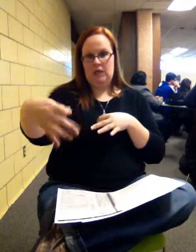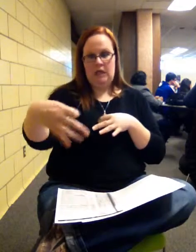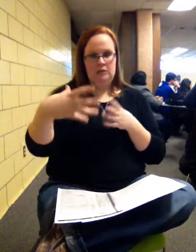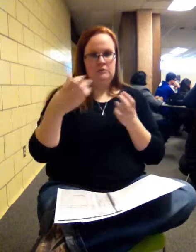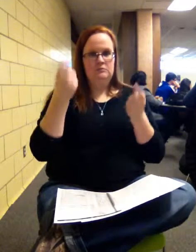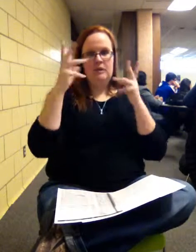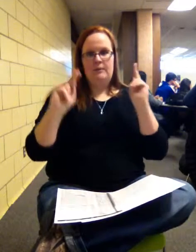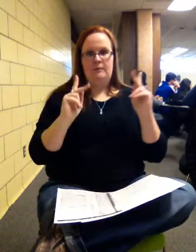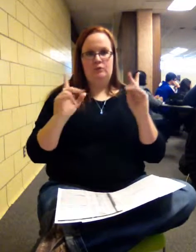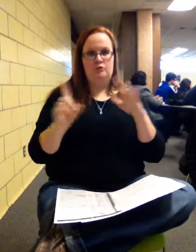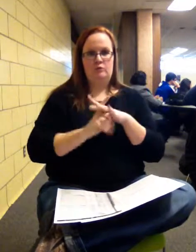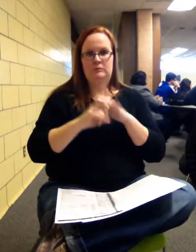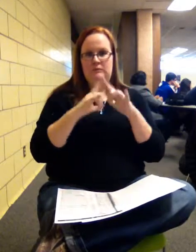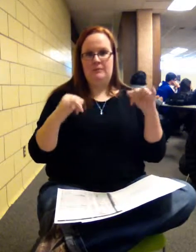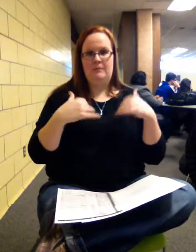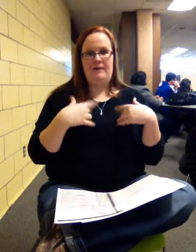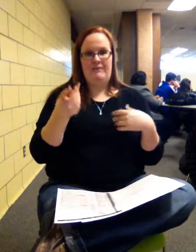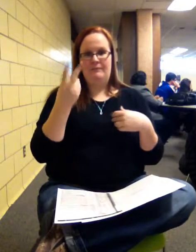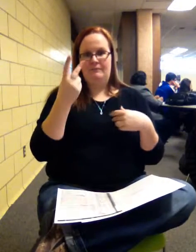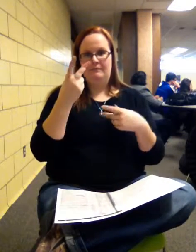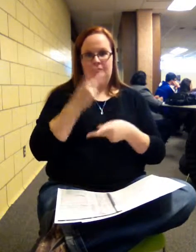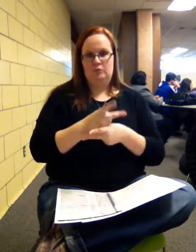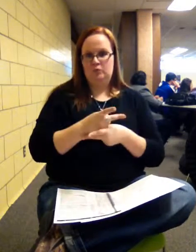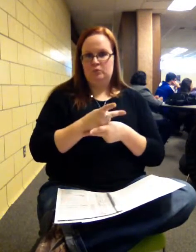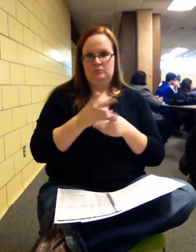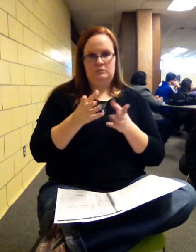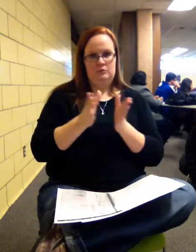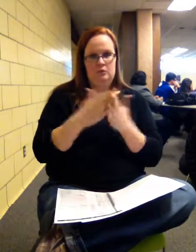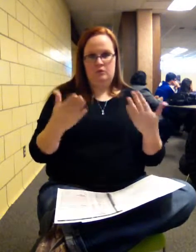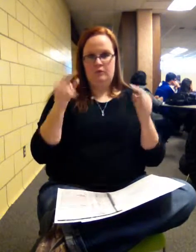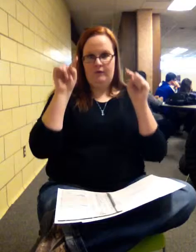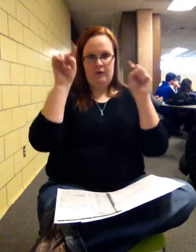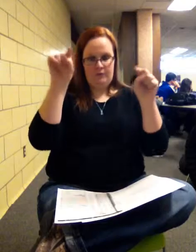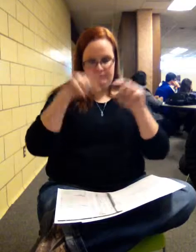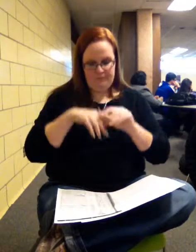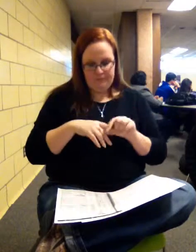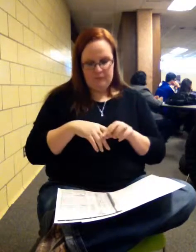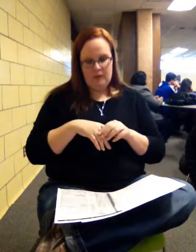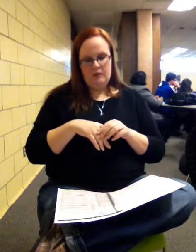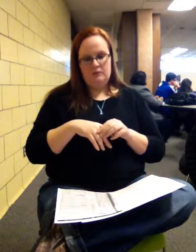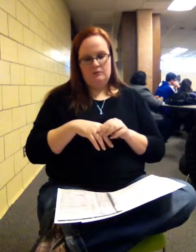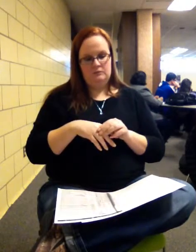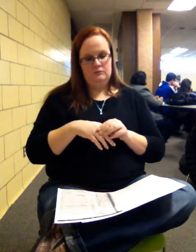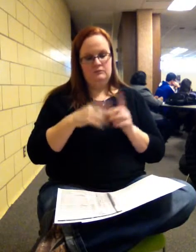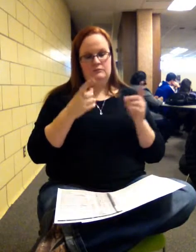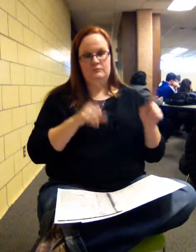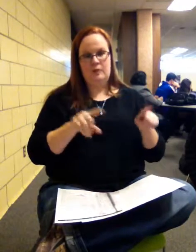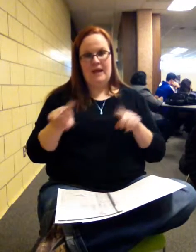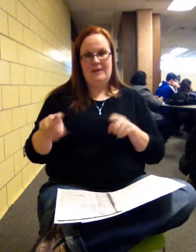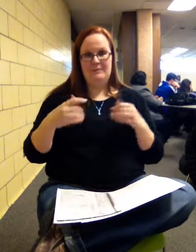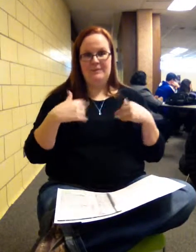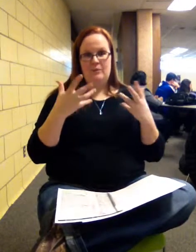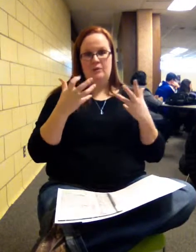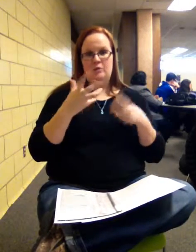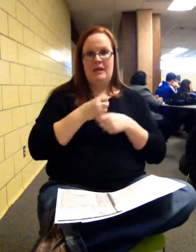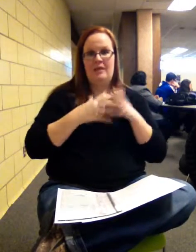I just have them keep at least 2 books in the reserve section. So then what happens is that I want you to get the most recent one,